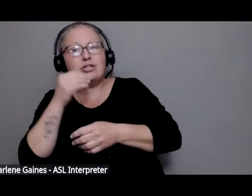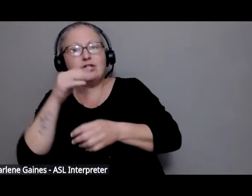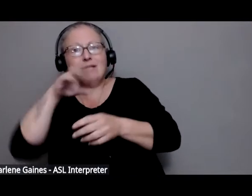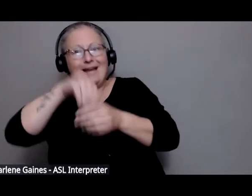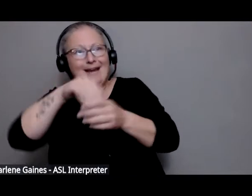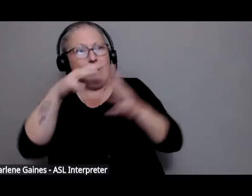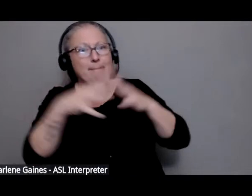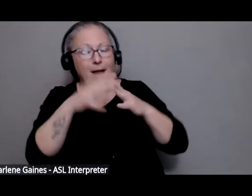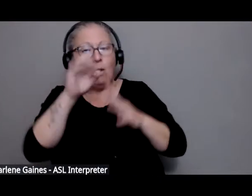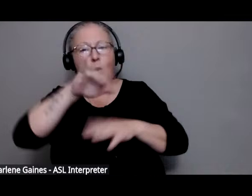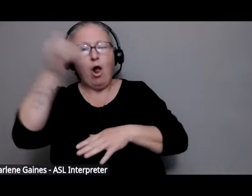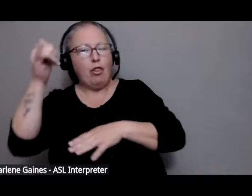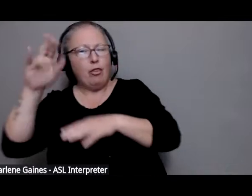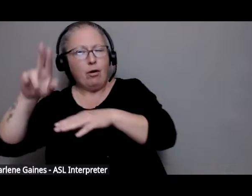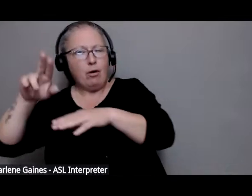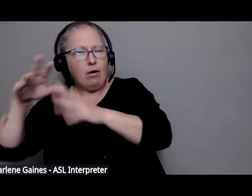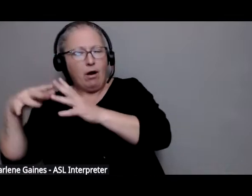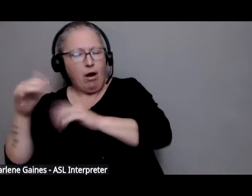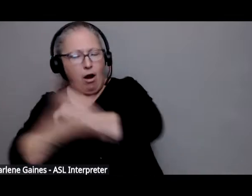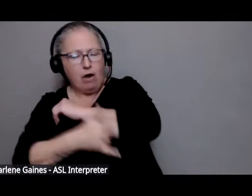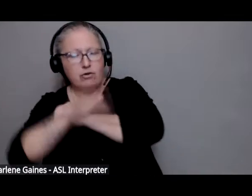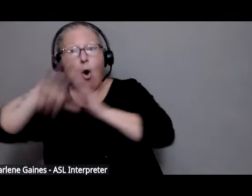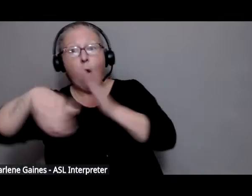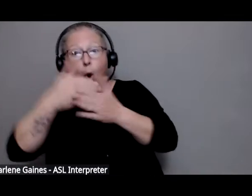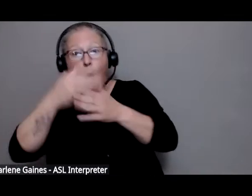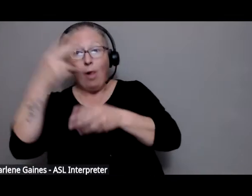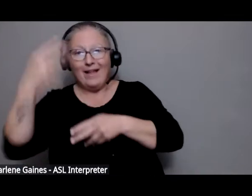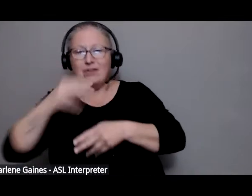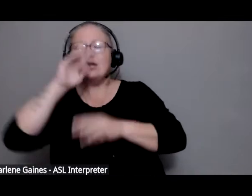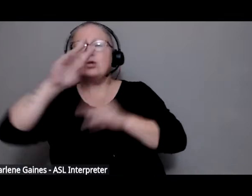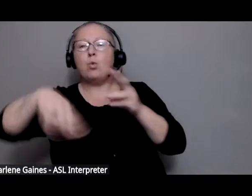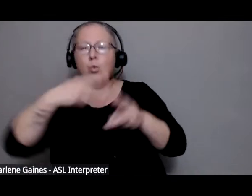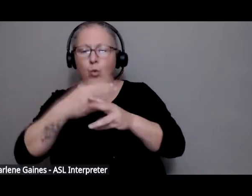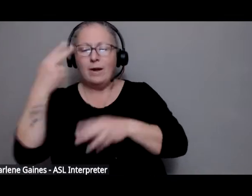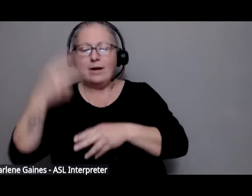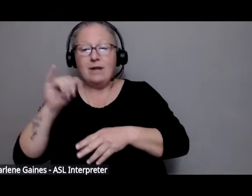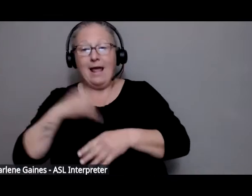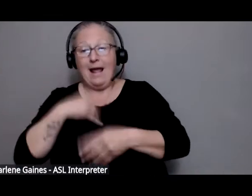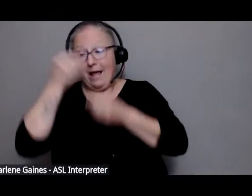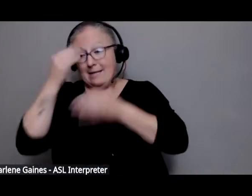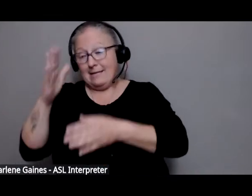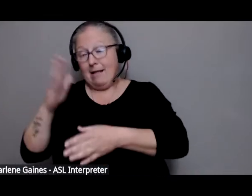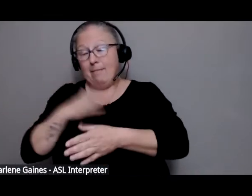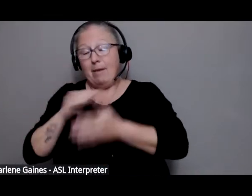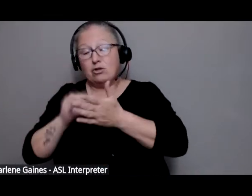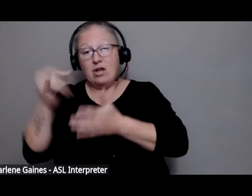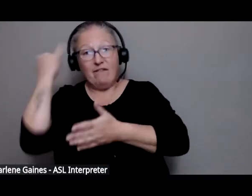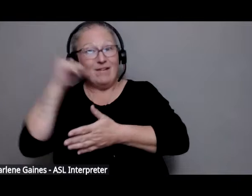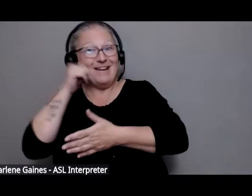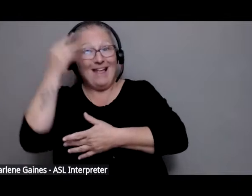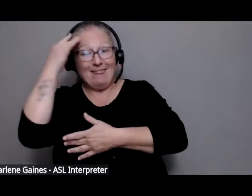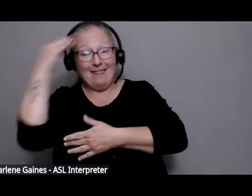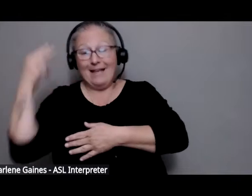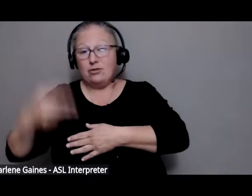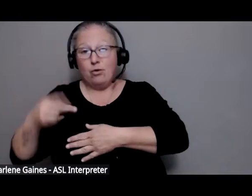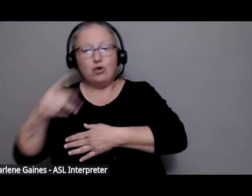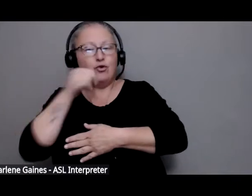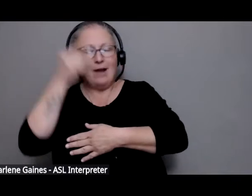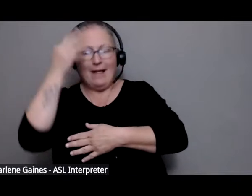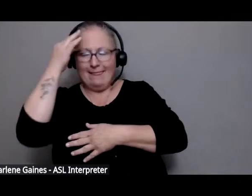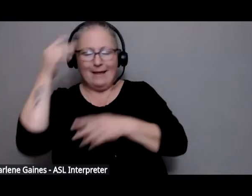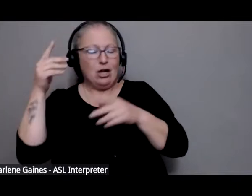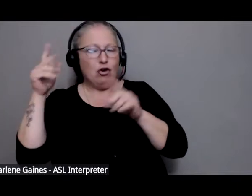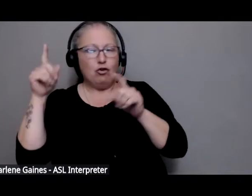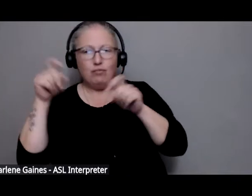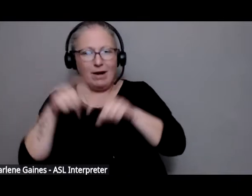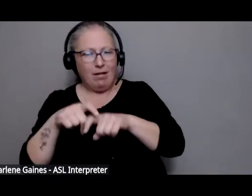any other nation. All history is world history, and as I tell my students, if you aren't thinking historically, you're not thinking critically.